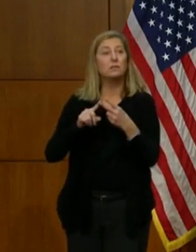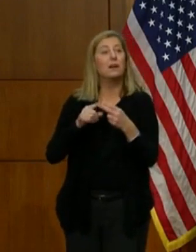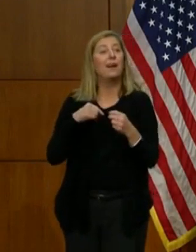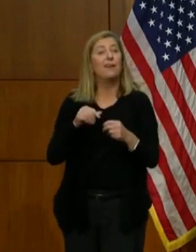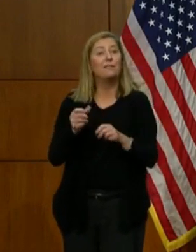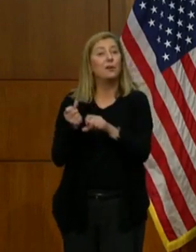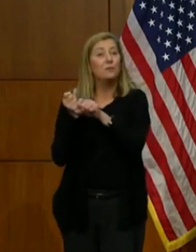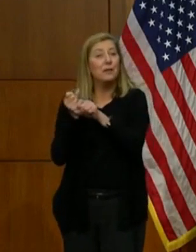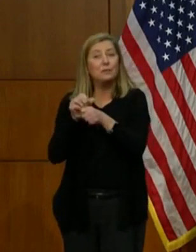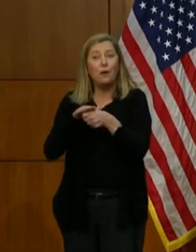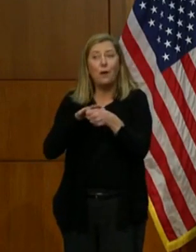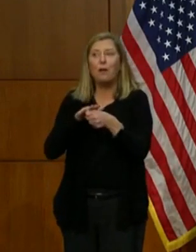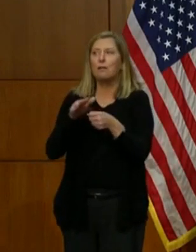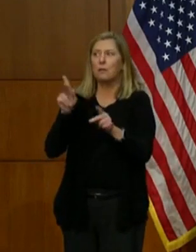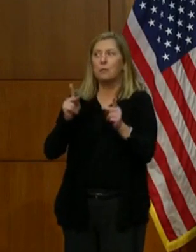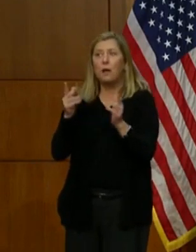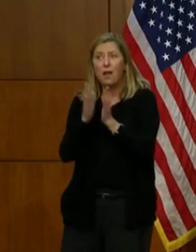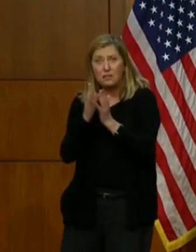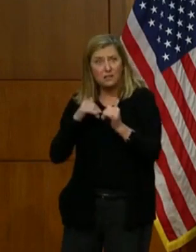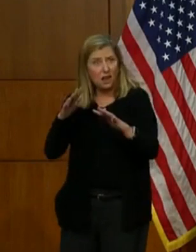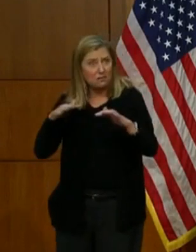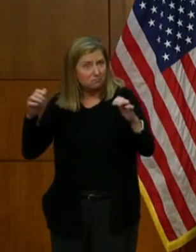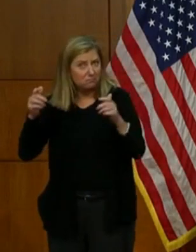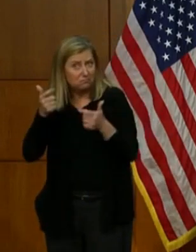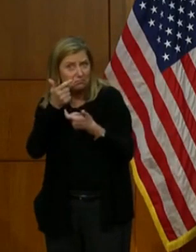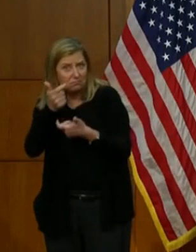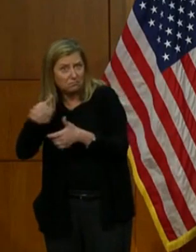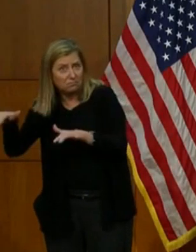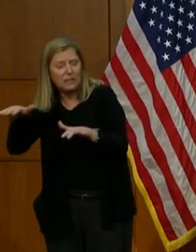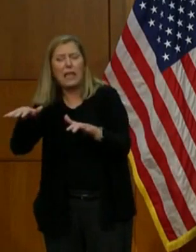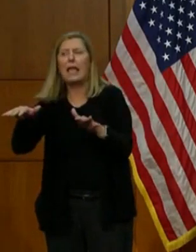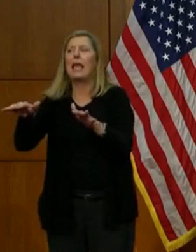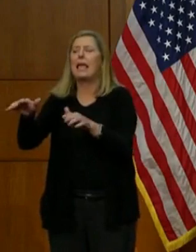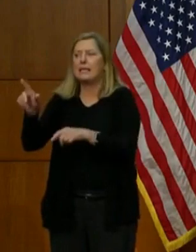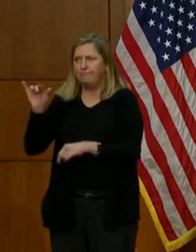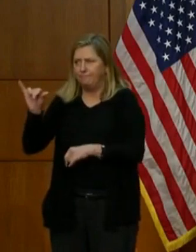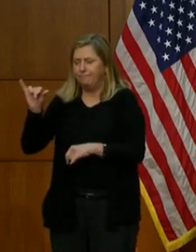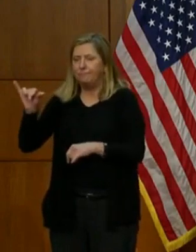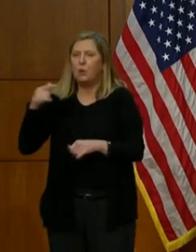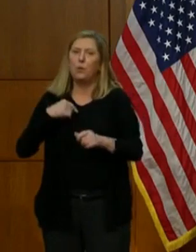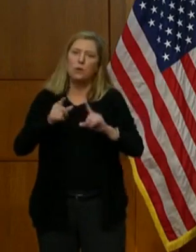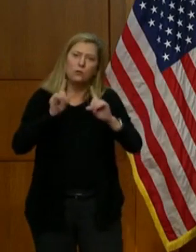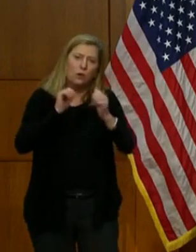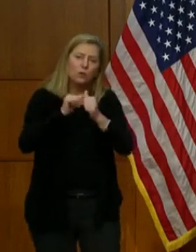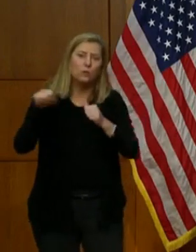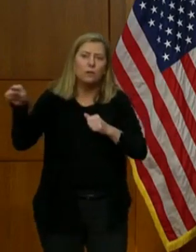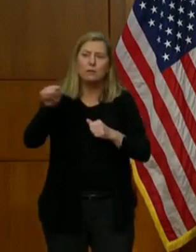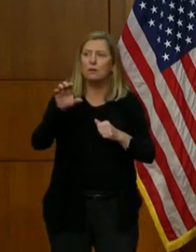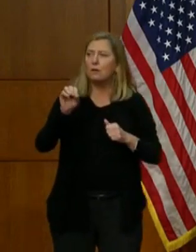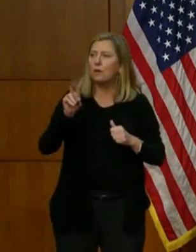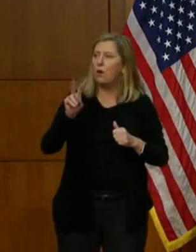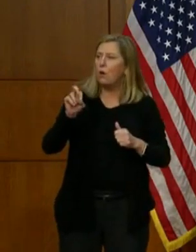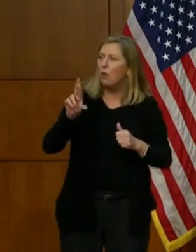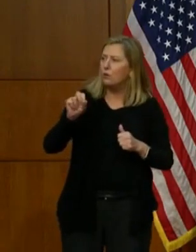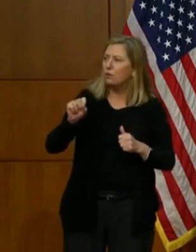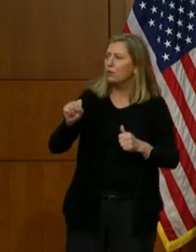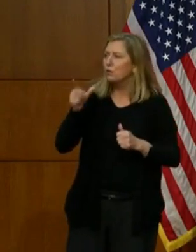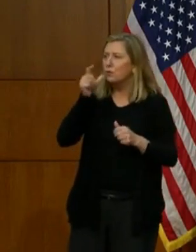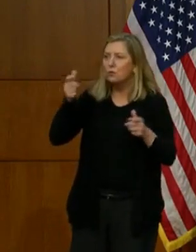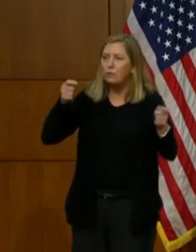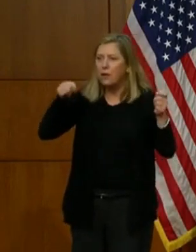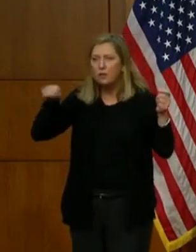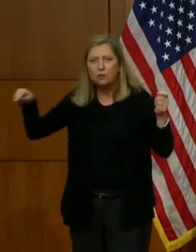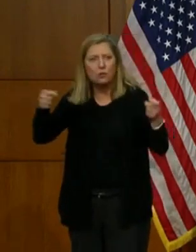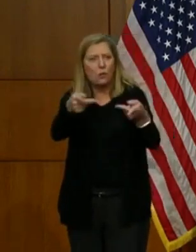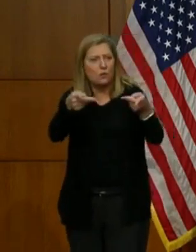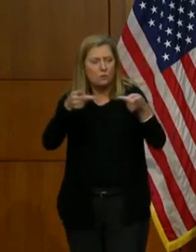We get a lot of questions about that, and so we're talking to the owners, the managers of these venues, working together,